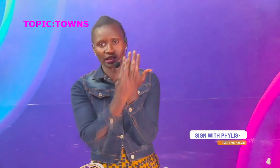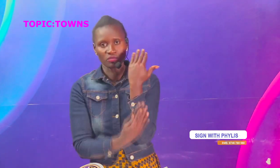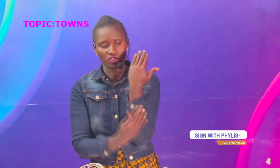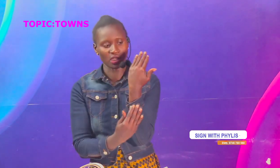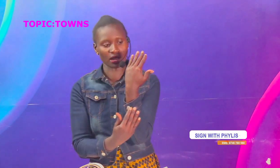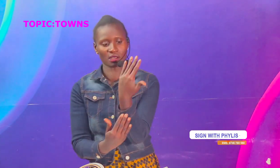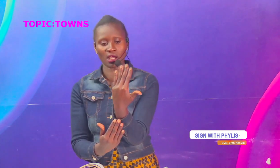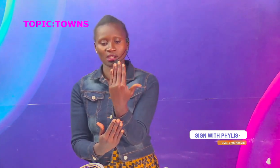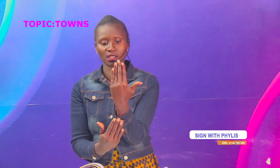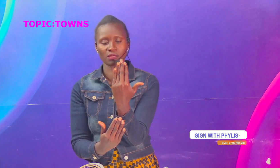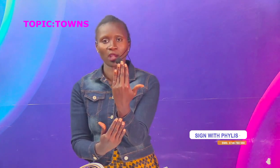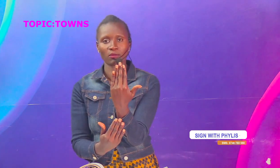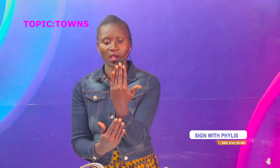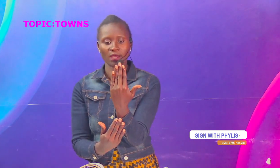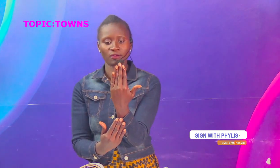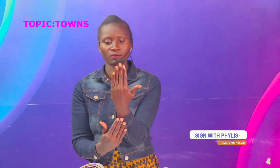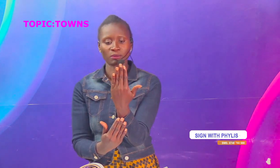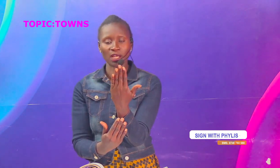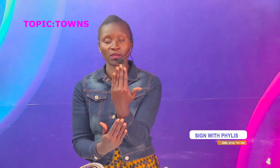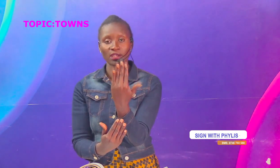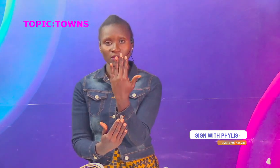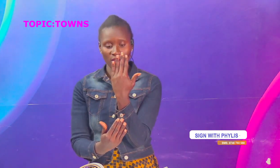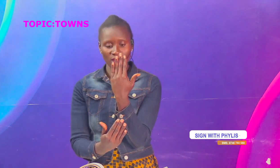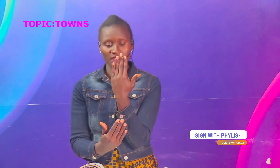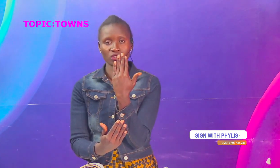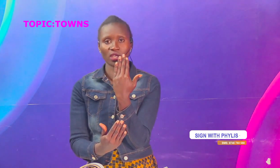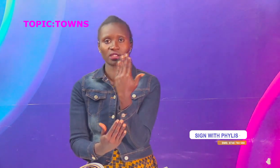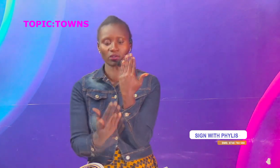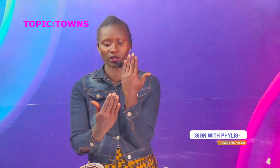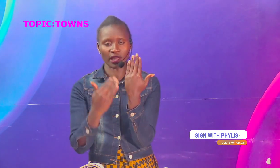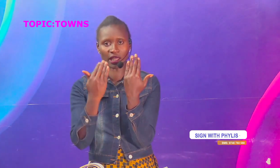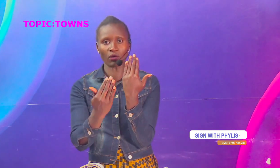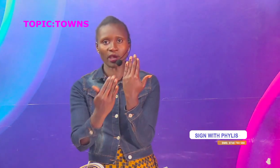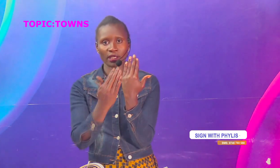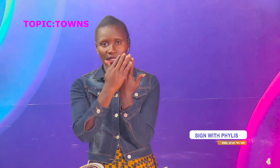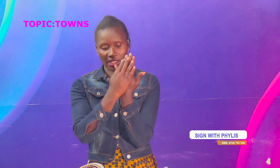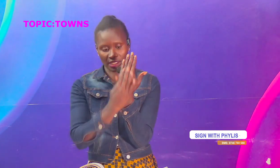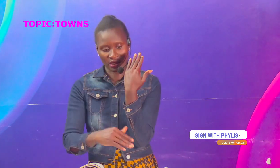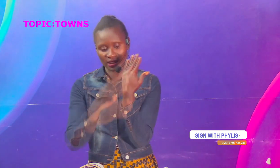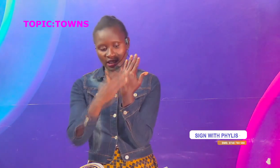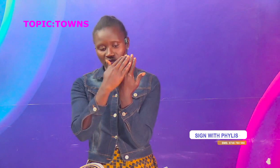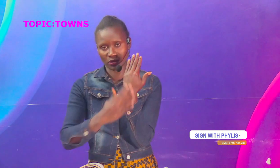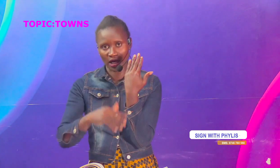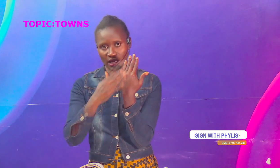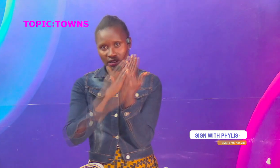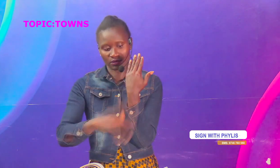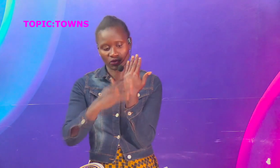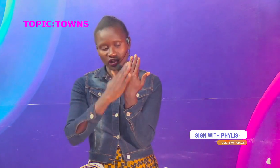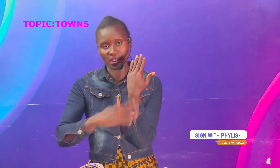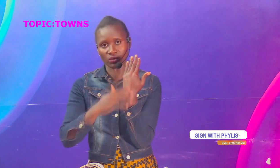pushing this palm hand facing towards you, and the other one you're just pushing downwards like